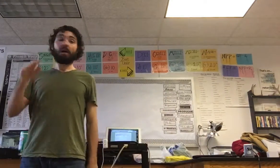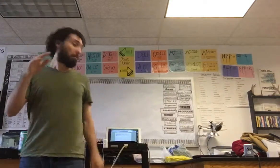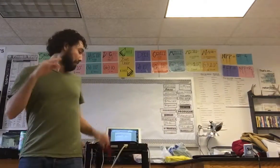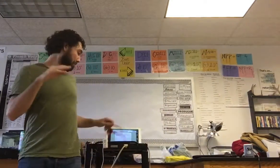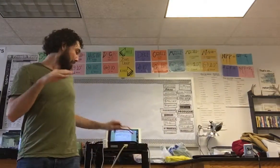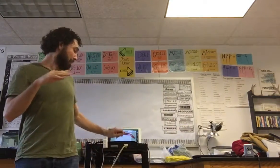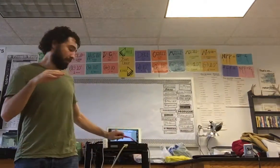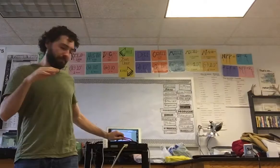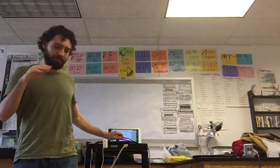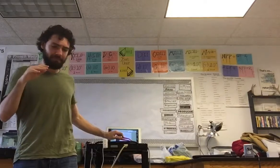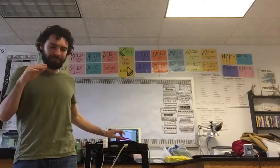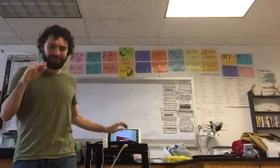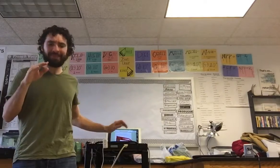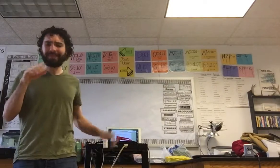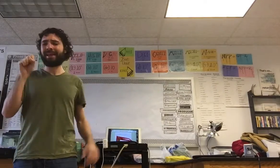So question is supposed to be. Yeah.